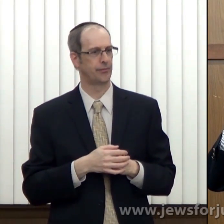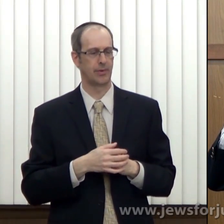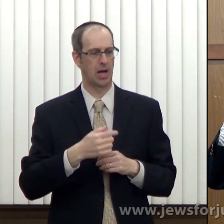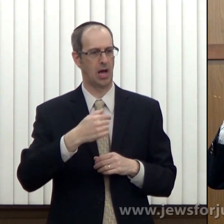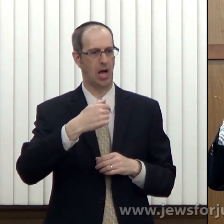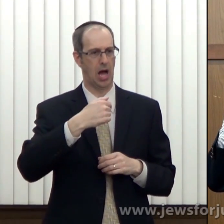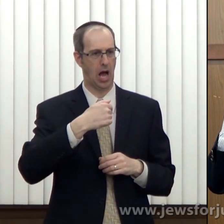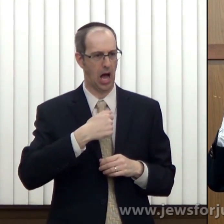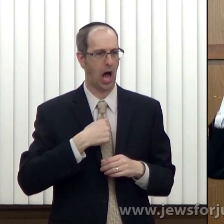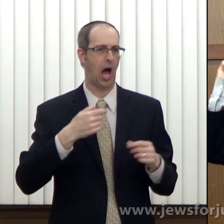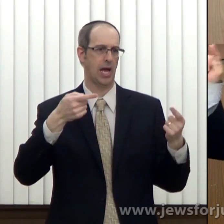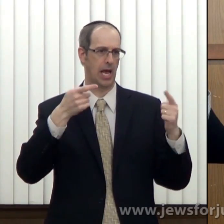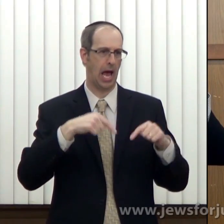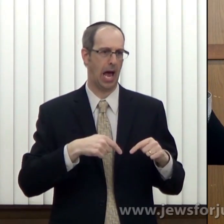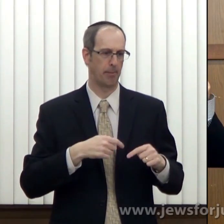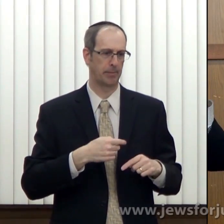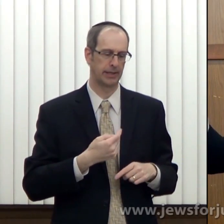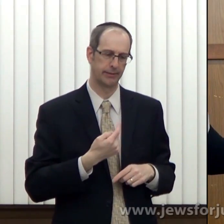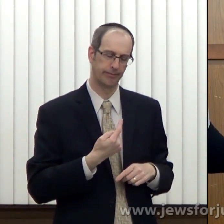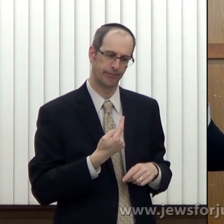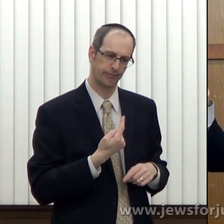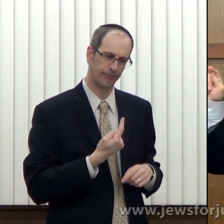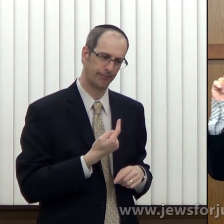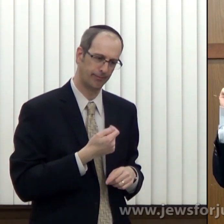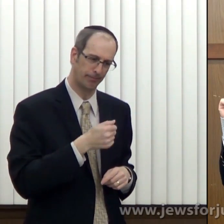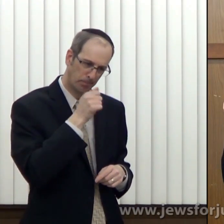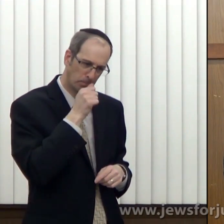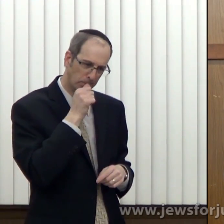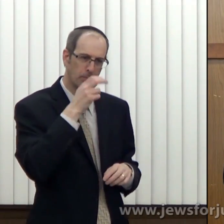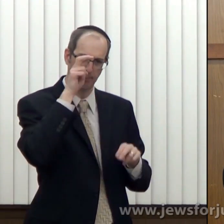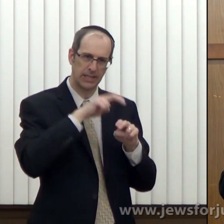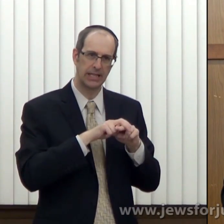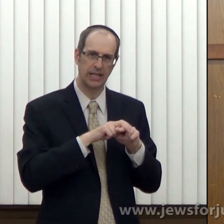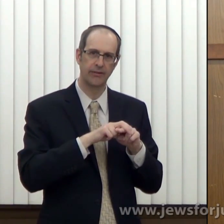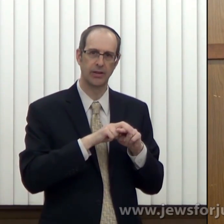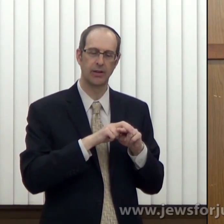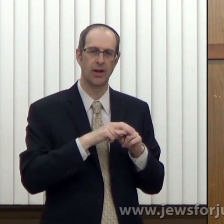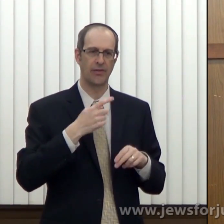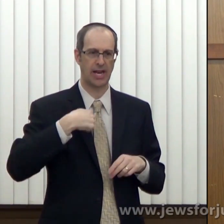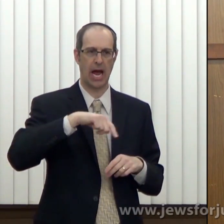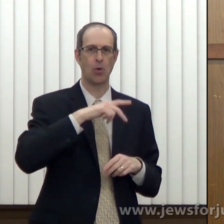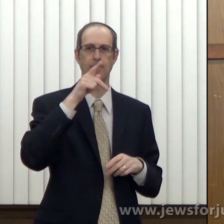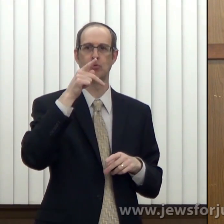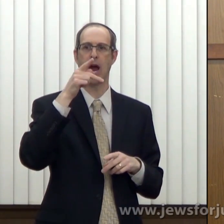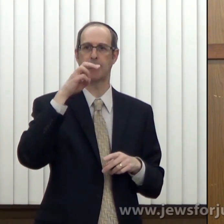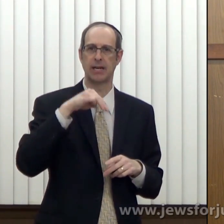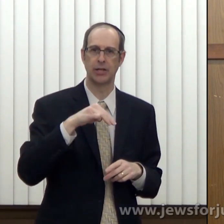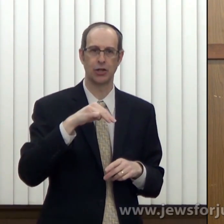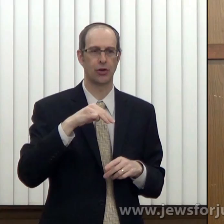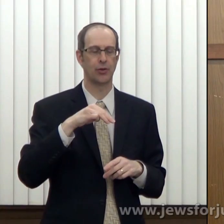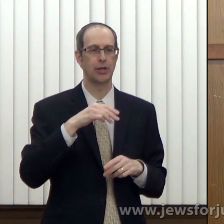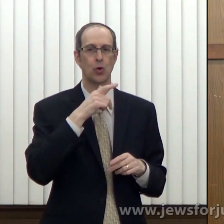I happen to personally believe that Stephen Harper is the prime minister?